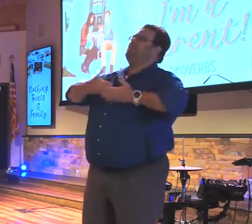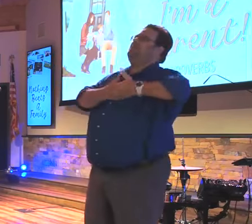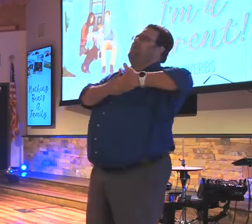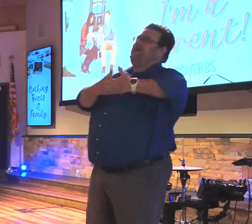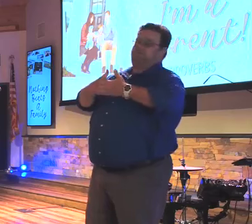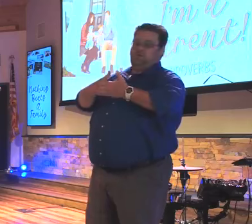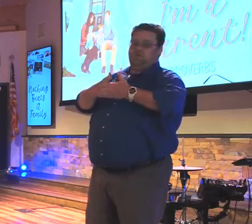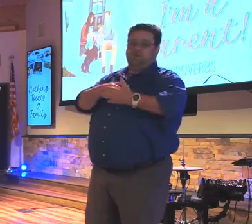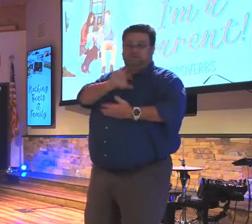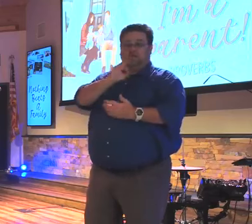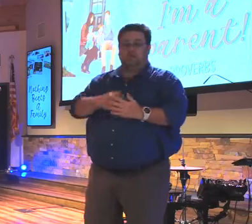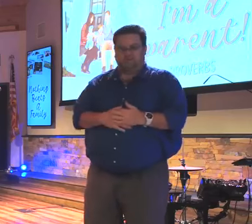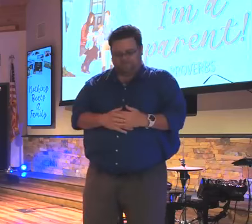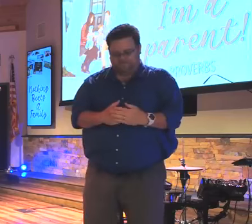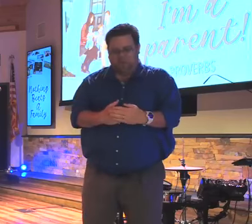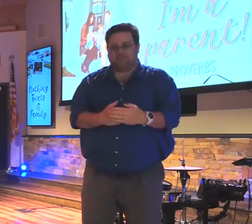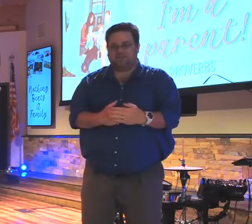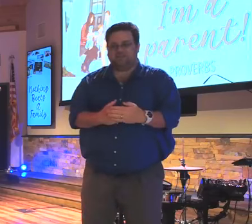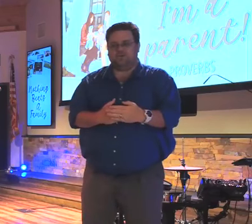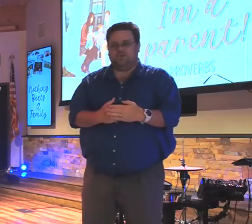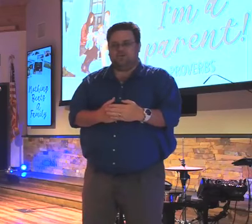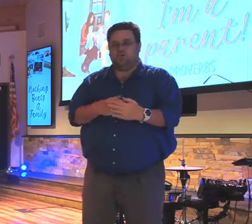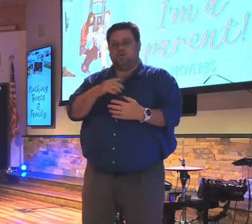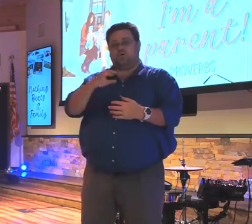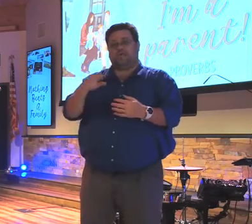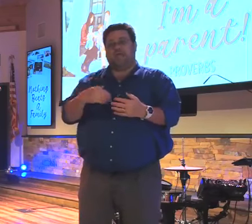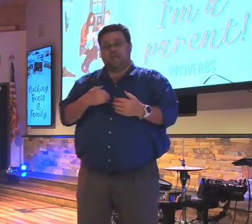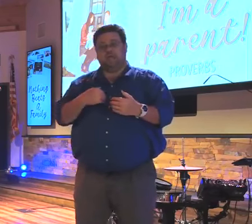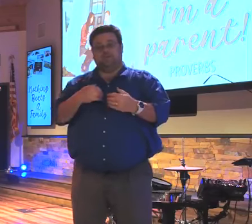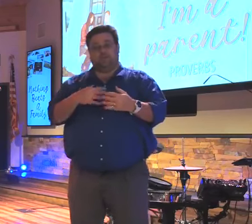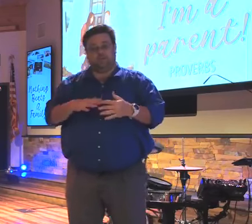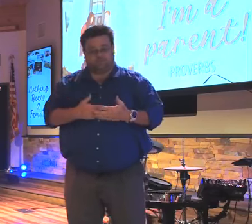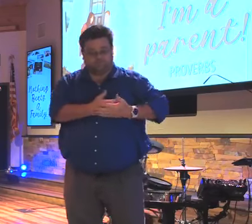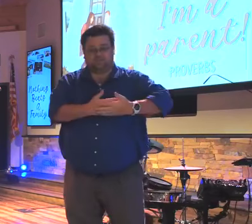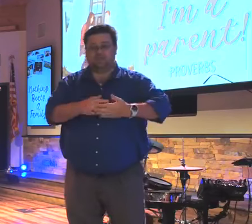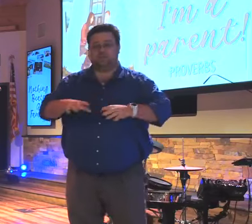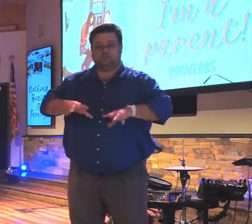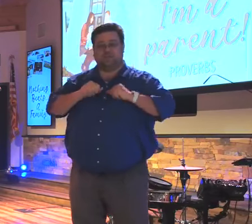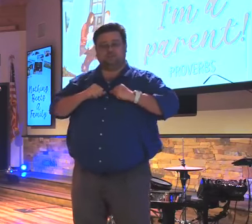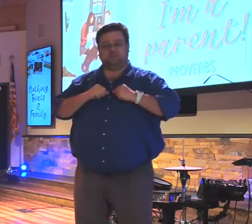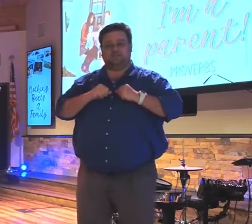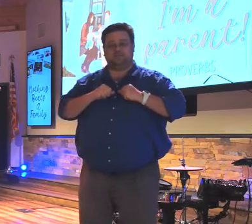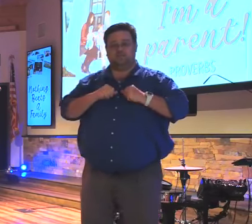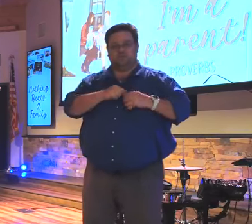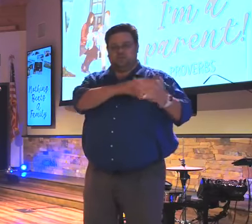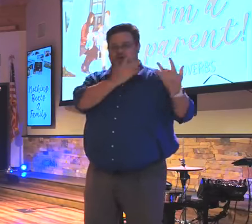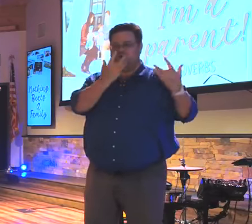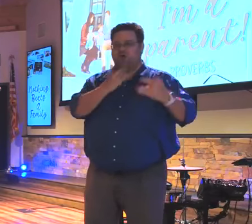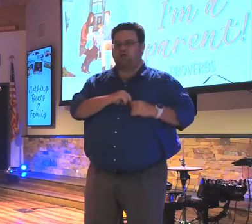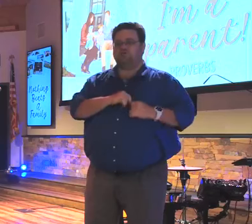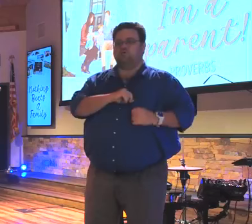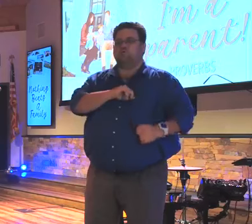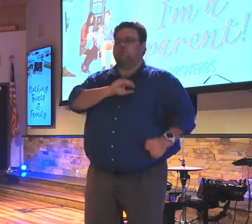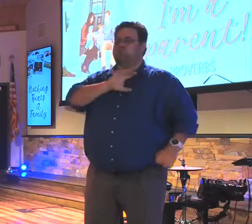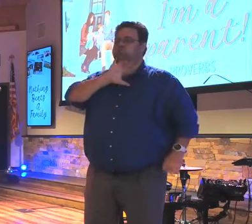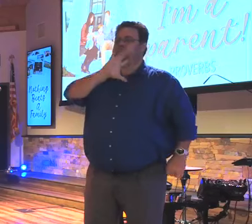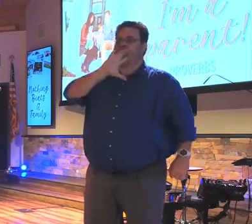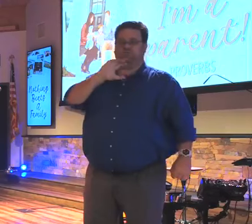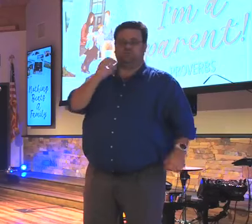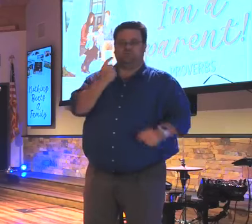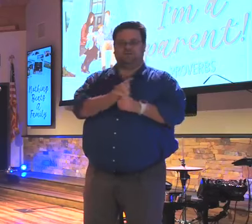they were pregnant, or they found out that they were going to receive a child through adoption, their heart was